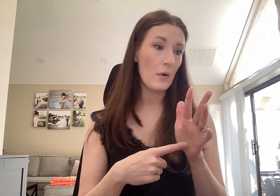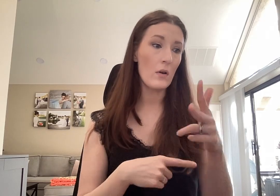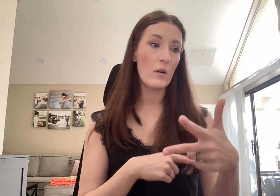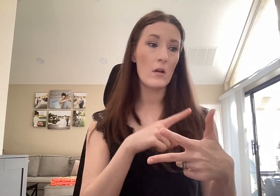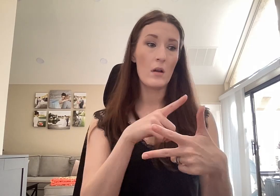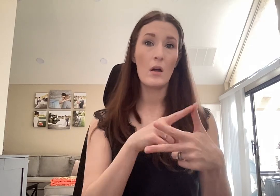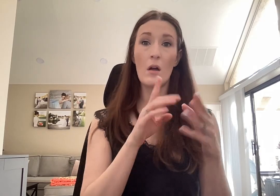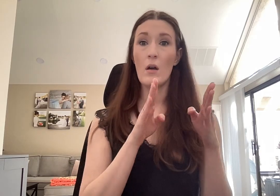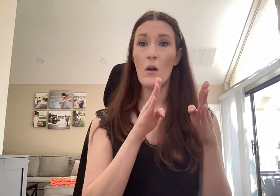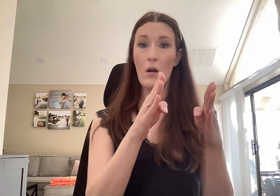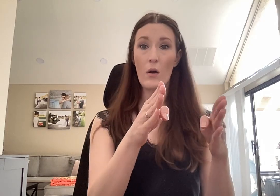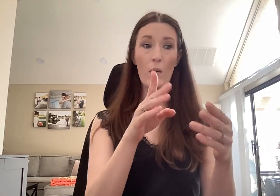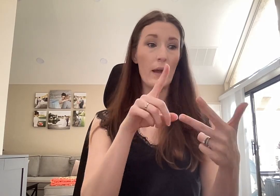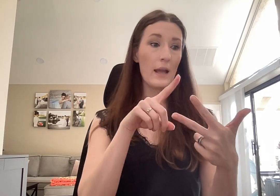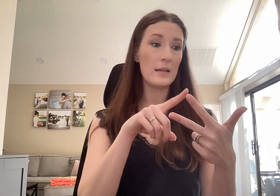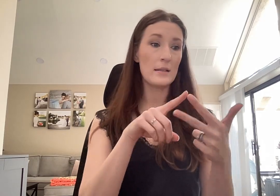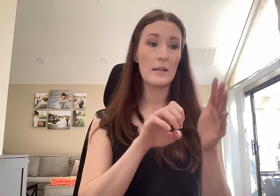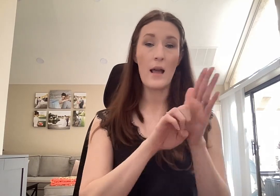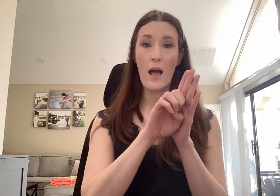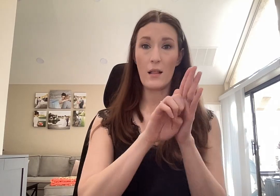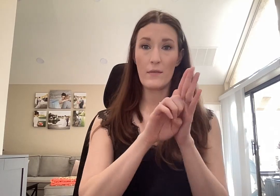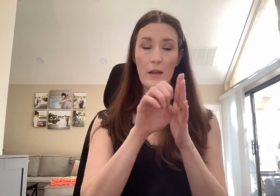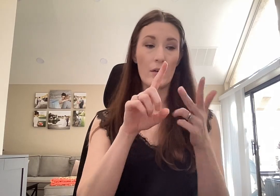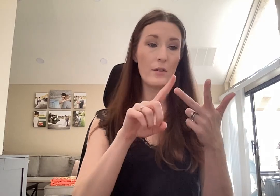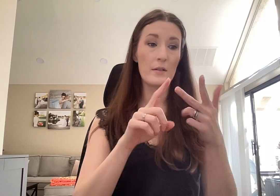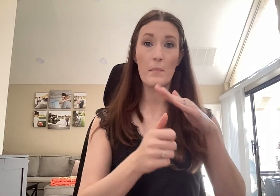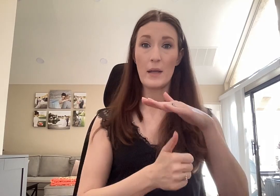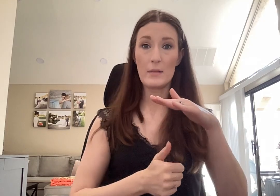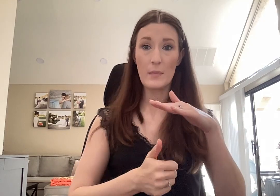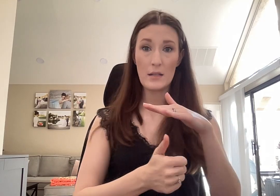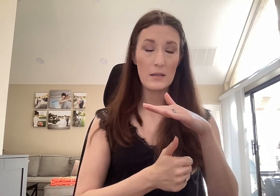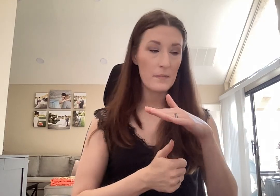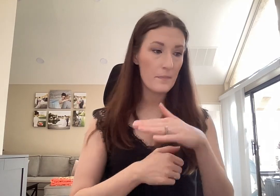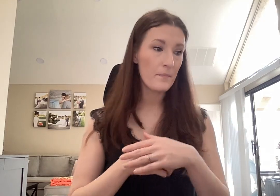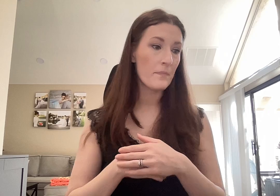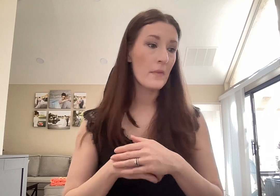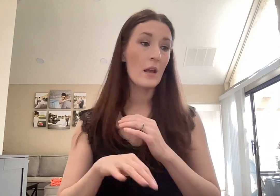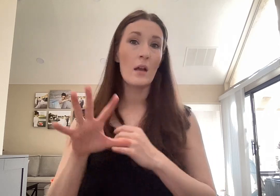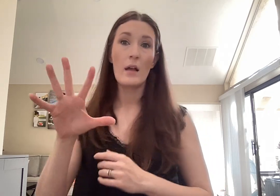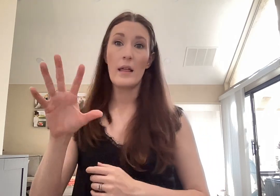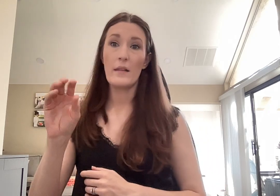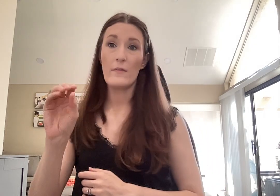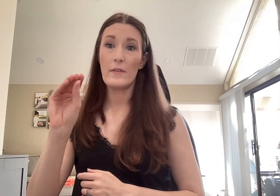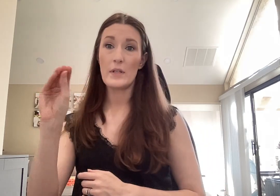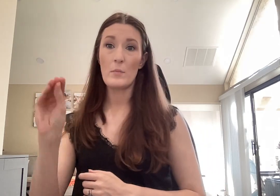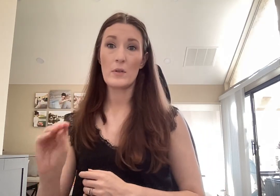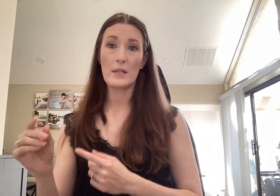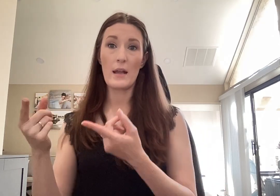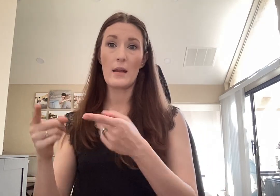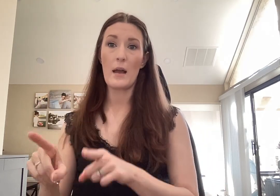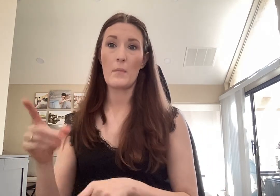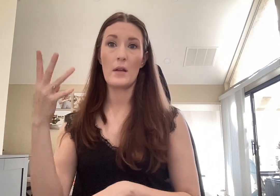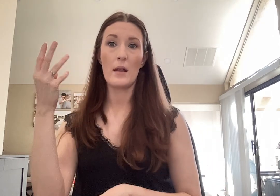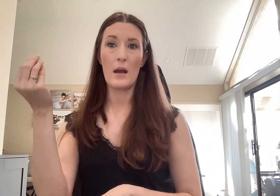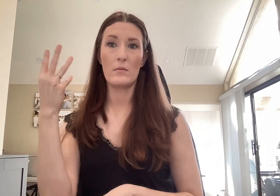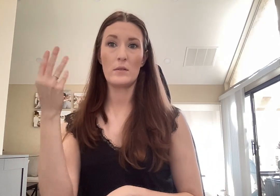example, hallways, elevators, basements, and then 50% happen